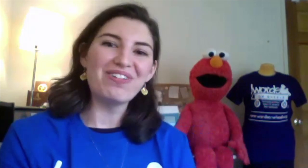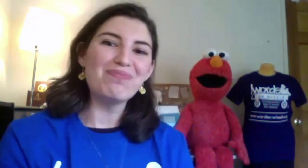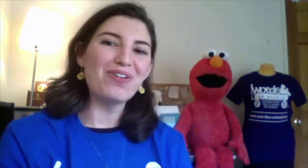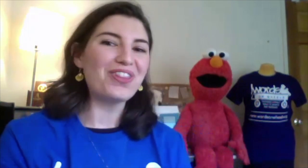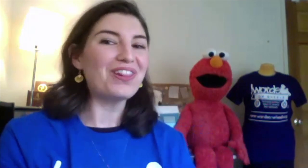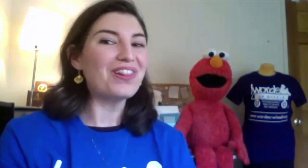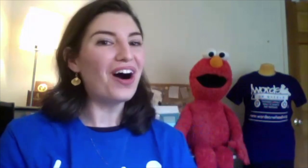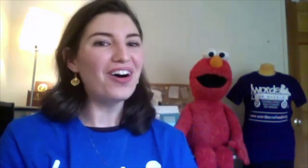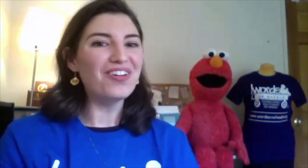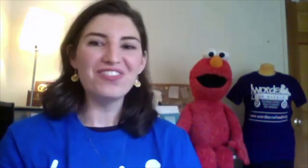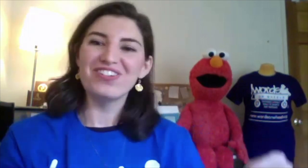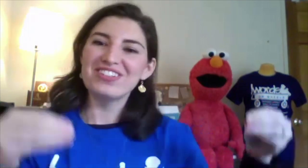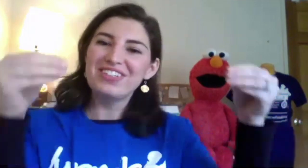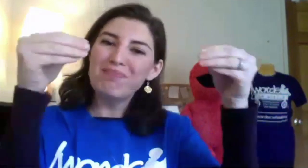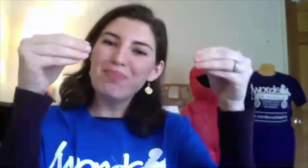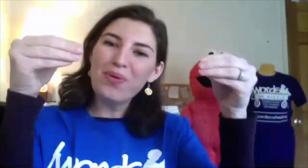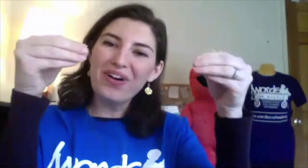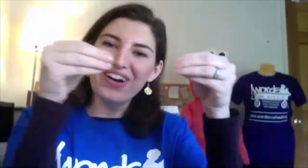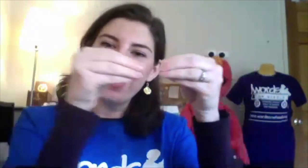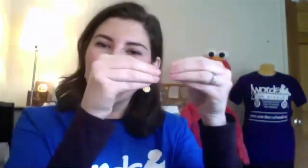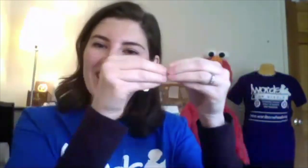both love, more.